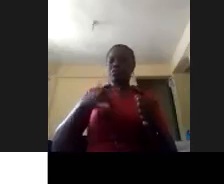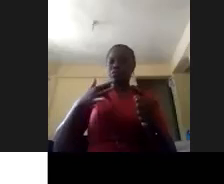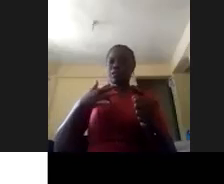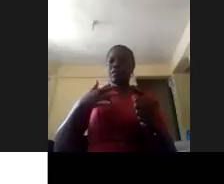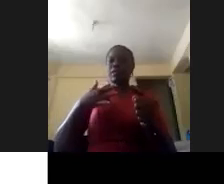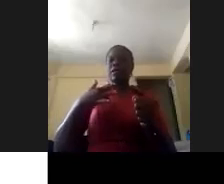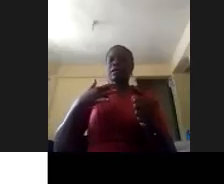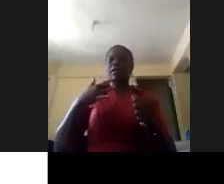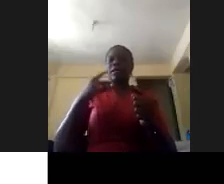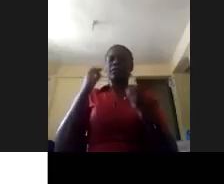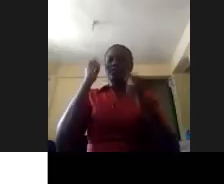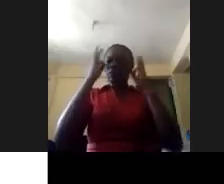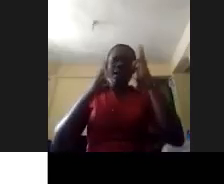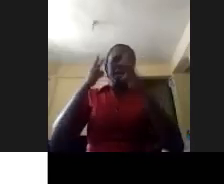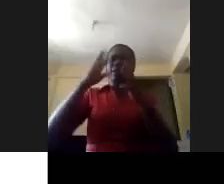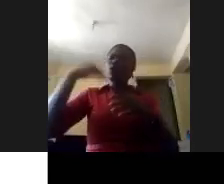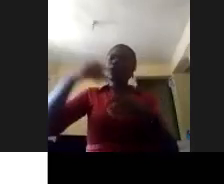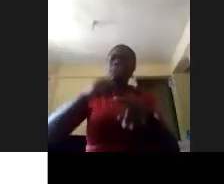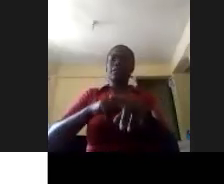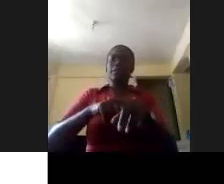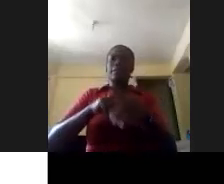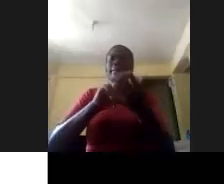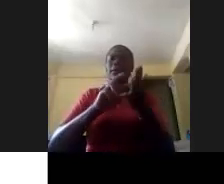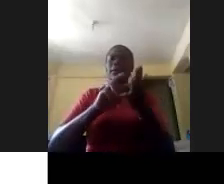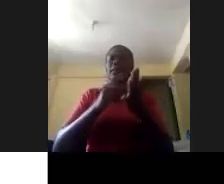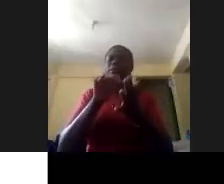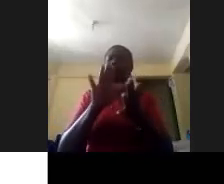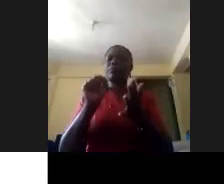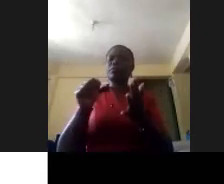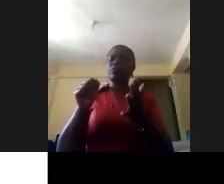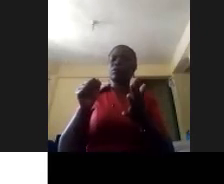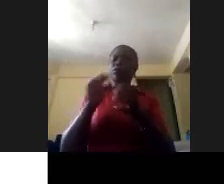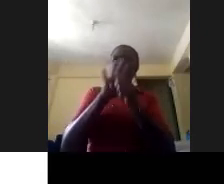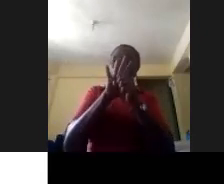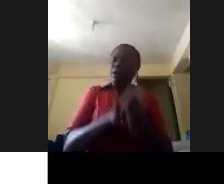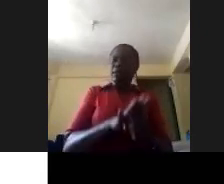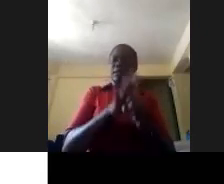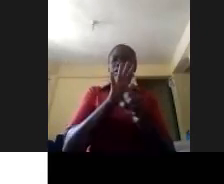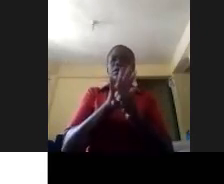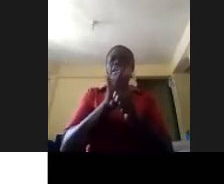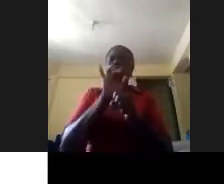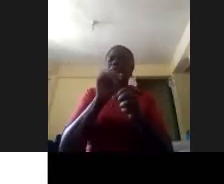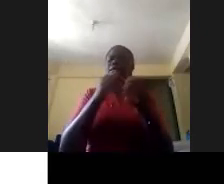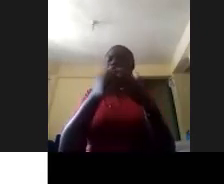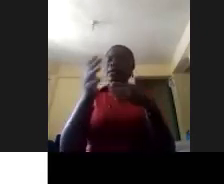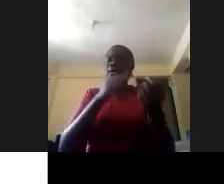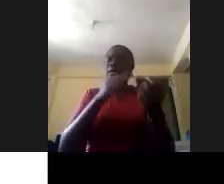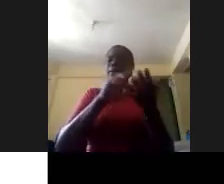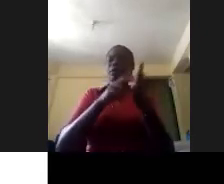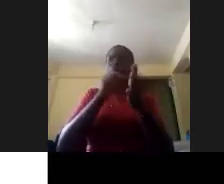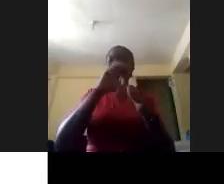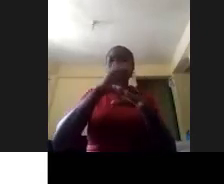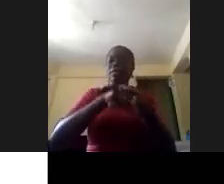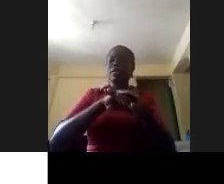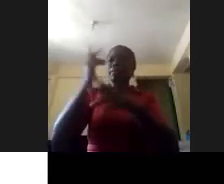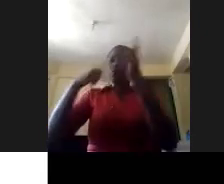time. Yeah, and it's overwhelming you, it's bogging you down. That's a sign that you need professional help.